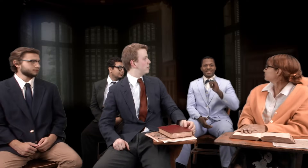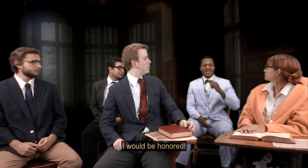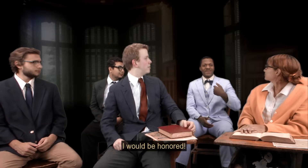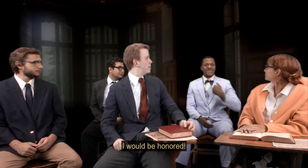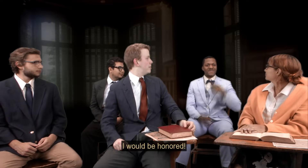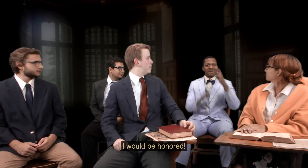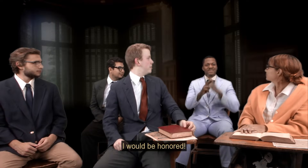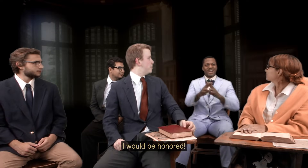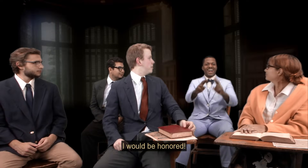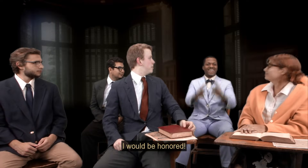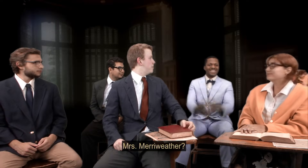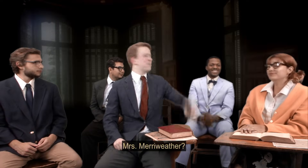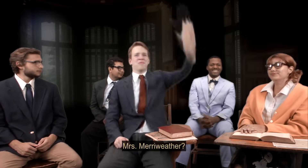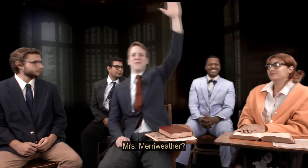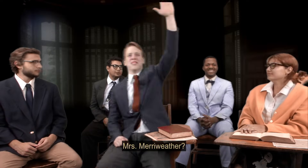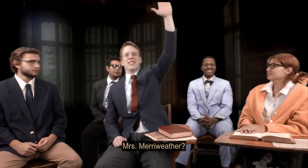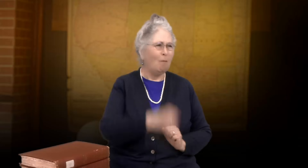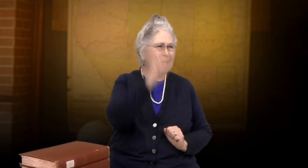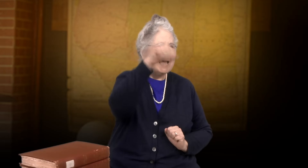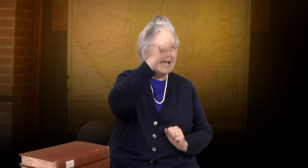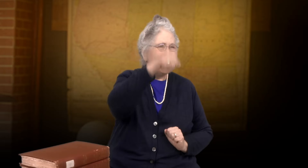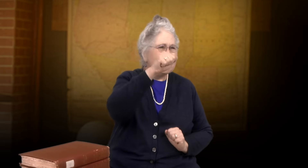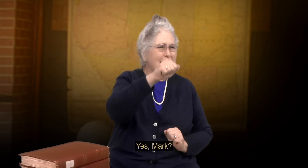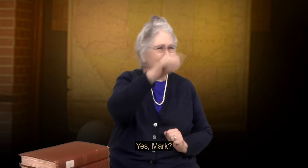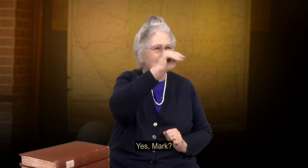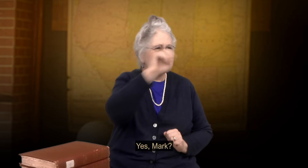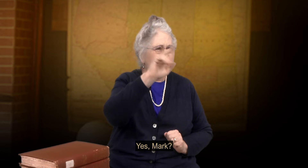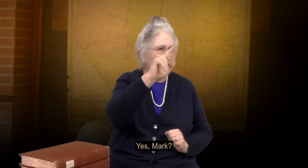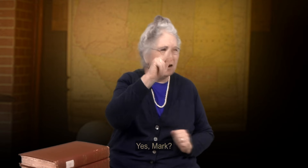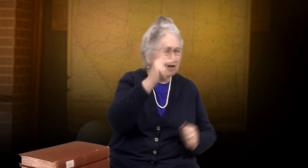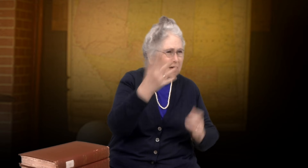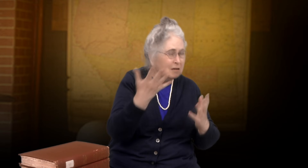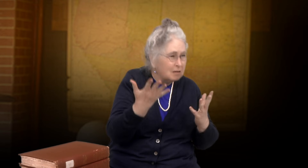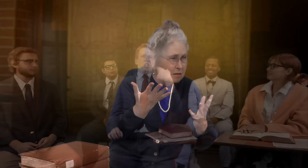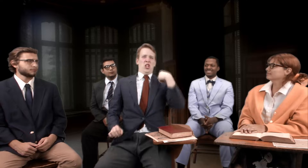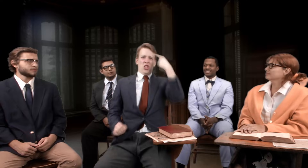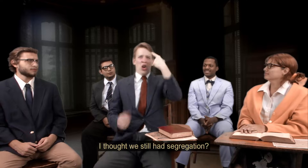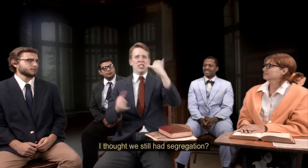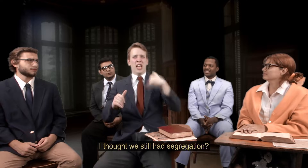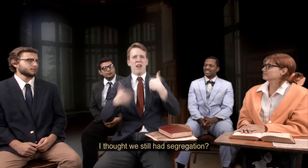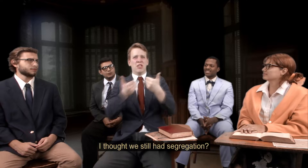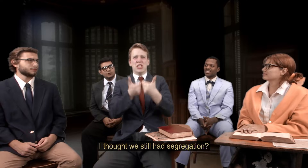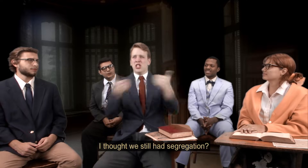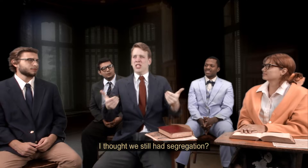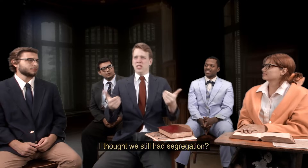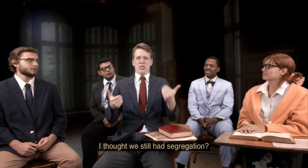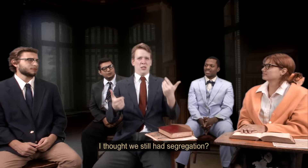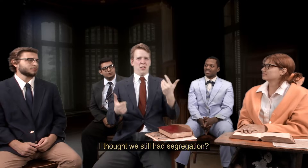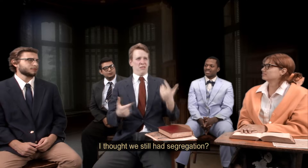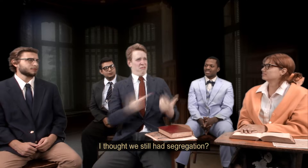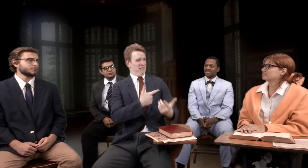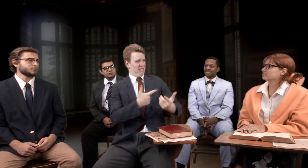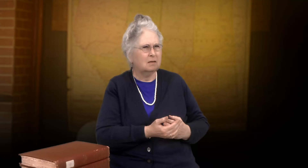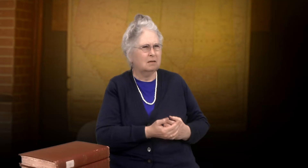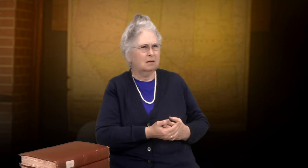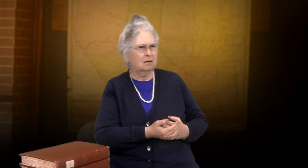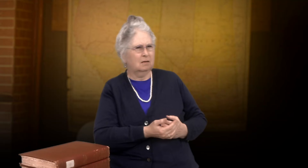I would be honored. Miss Merriweather. Yes, Mark. I thought we still had segregation.